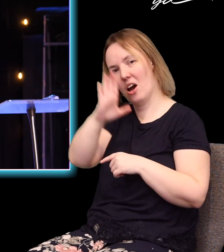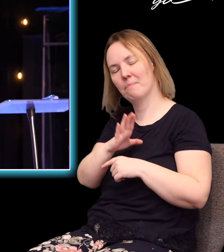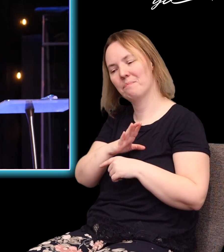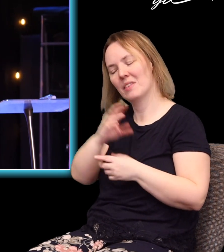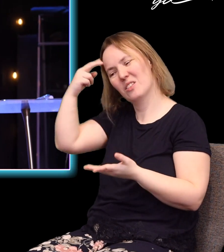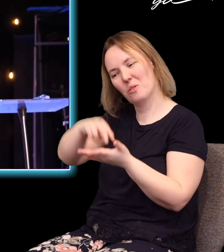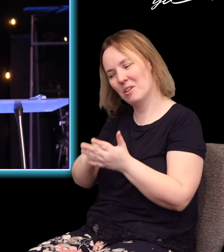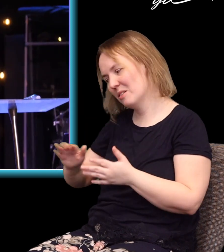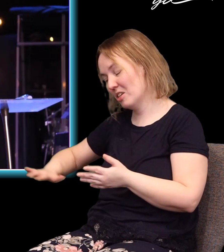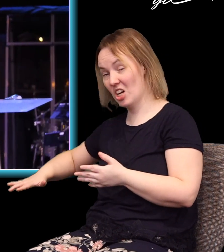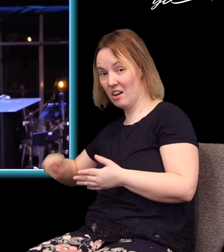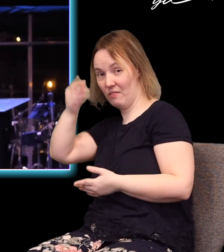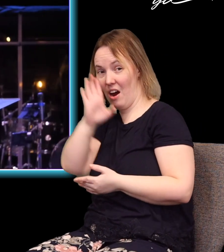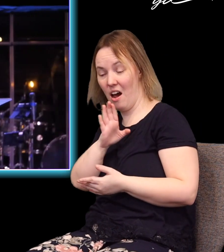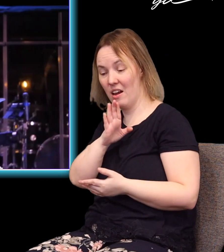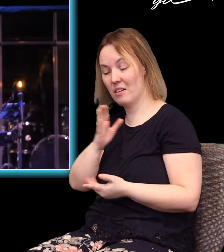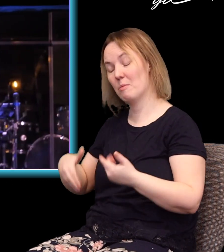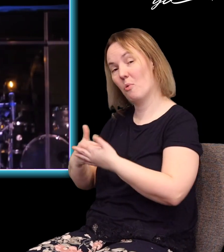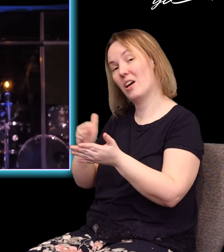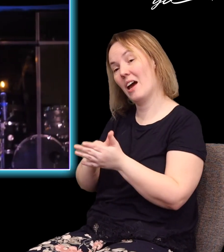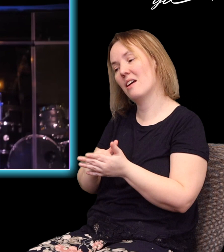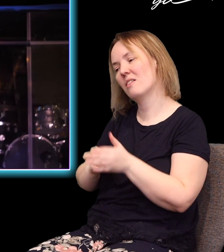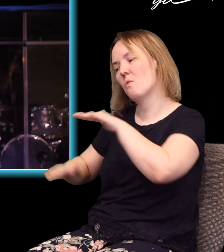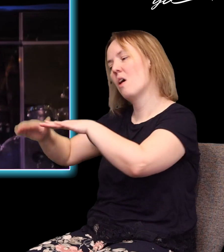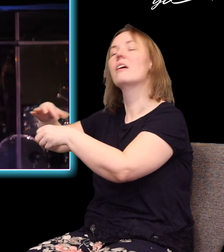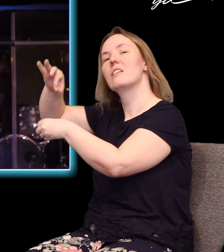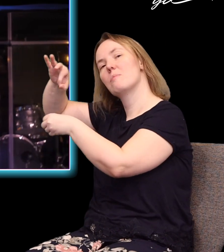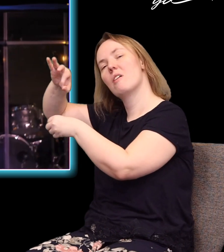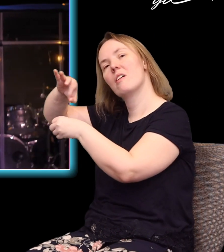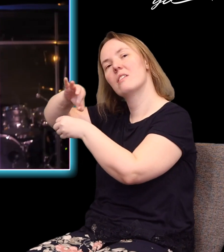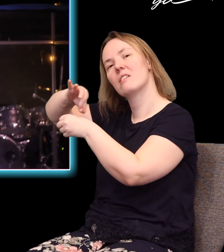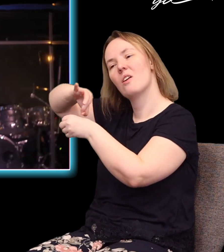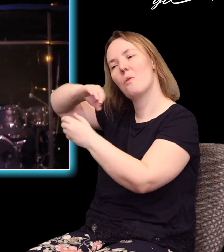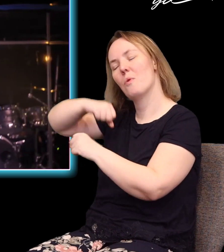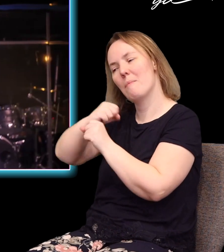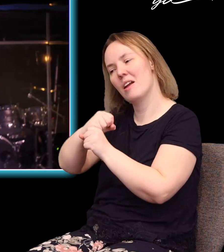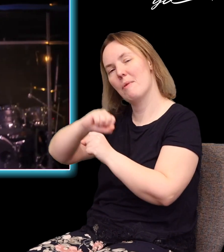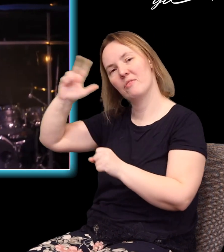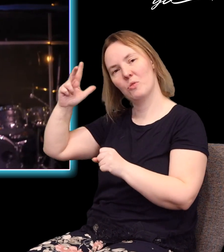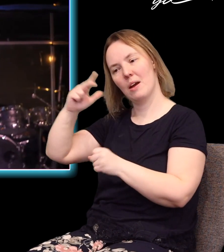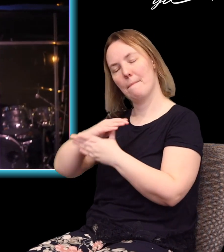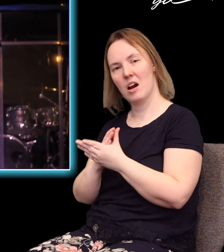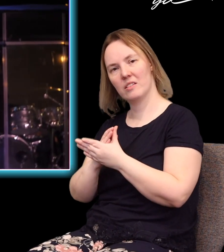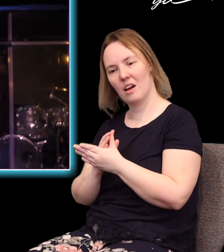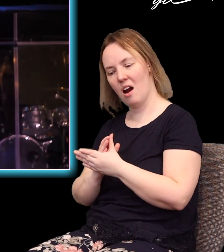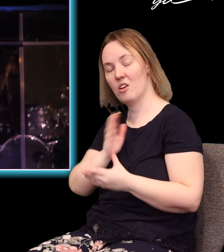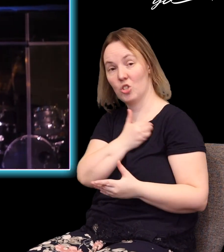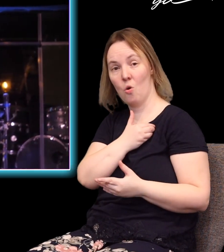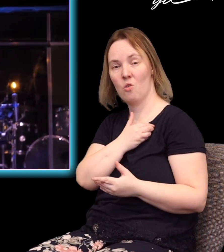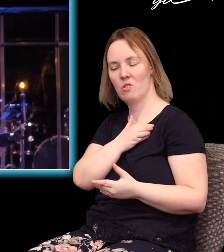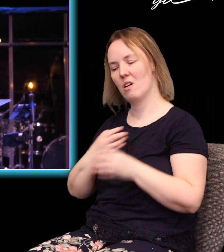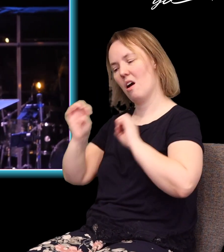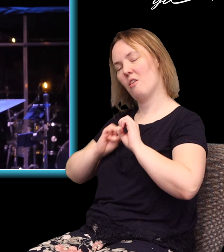means to be a child of God, to be born again, to walk in the Spirit, is to understand that we're made up of three parts, but our soul, our emotions, and our